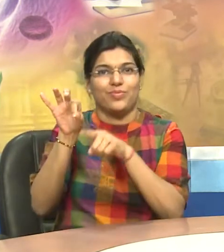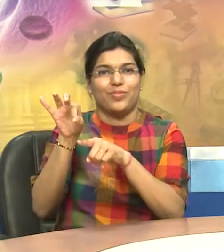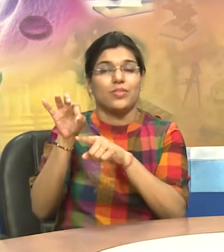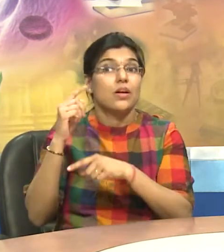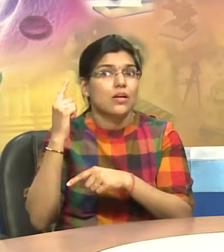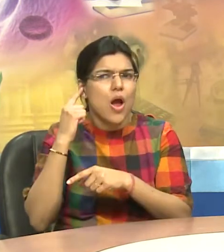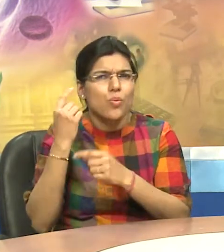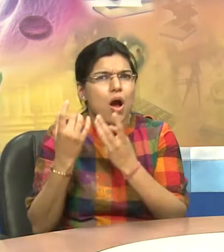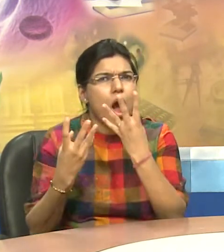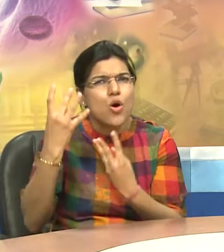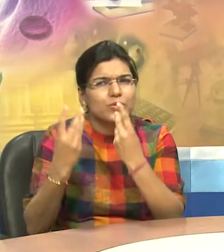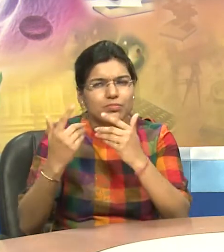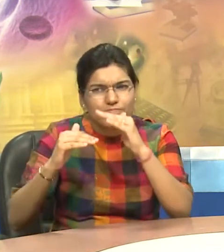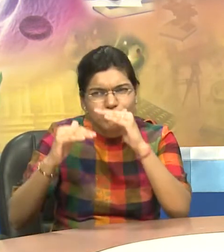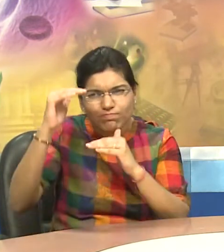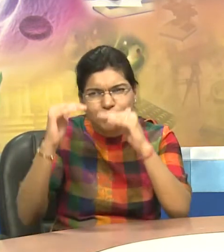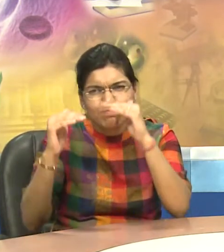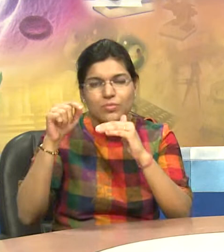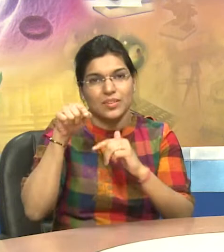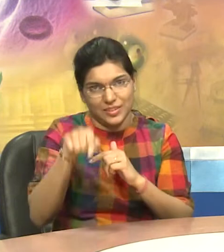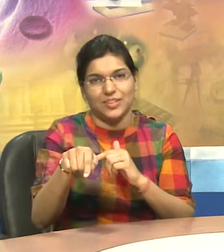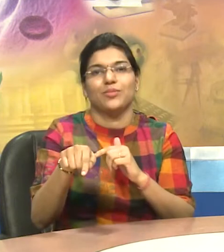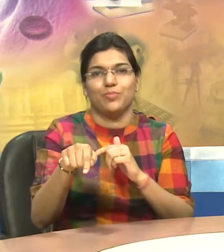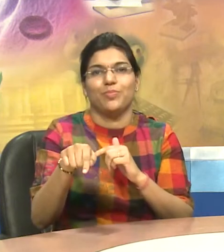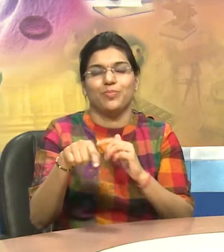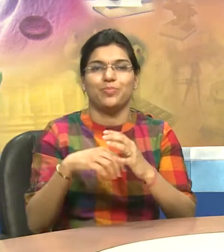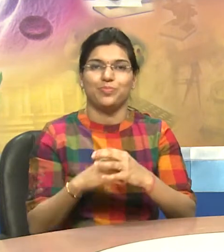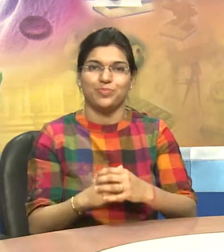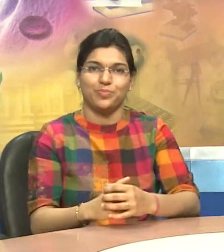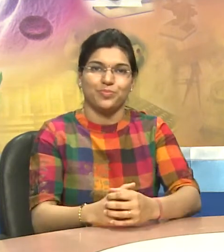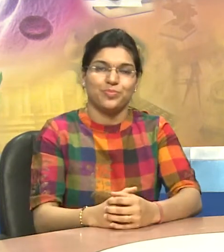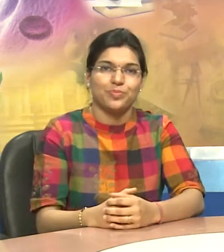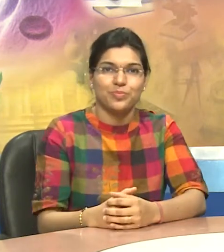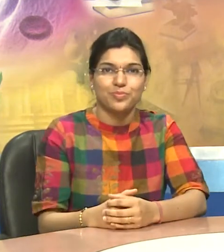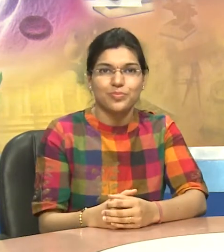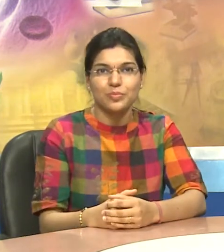measure sounds in decibel. That is the SI unit of noise.